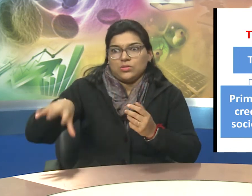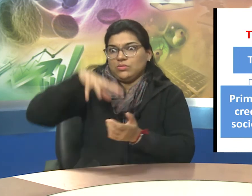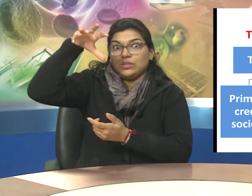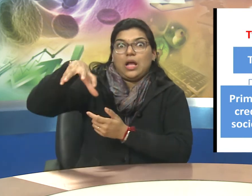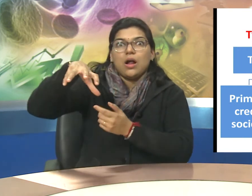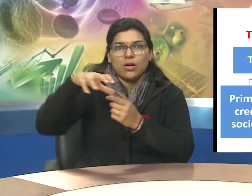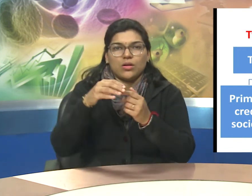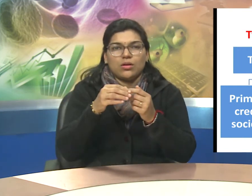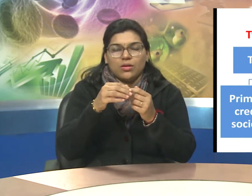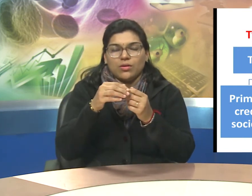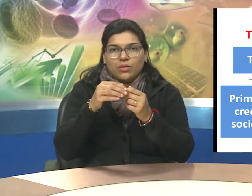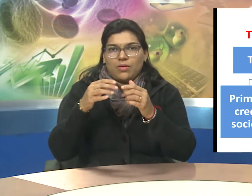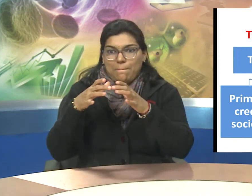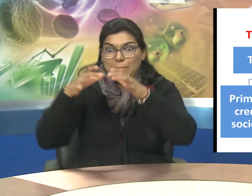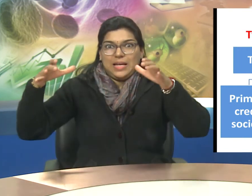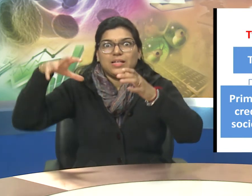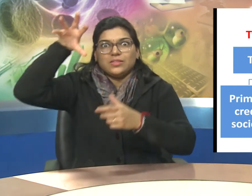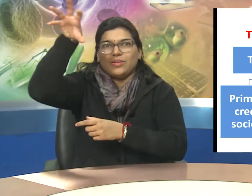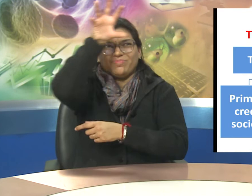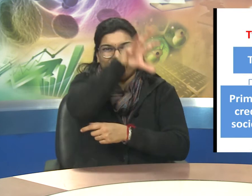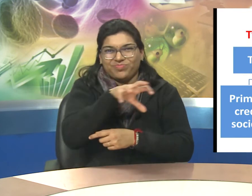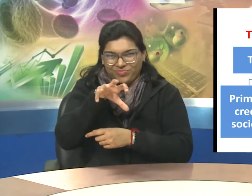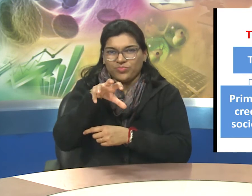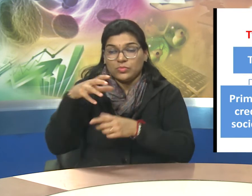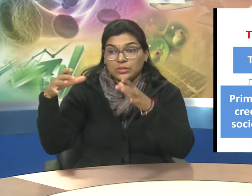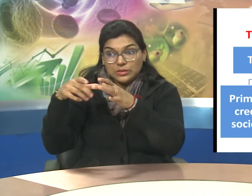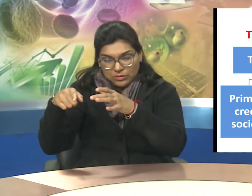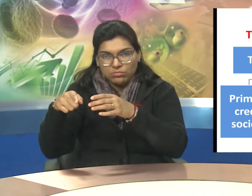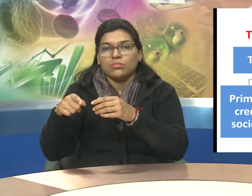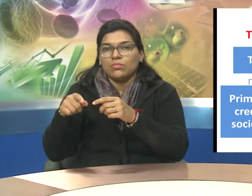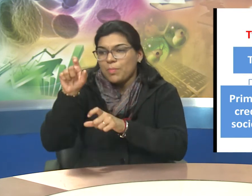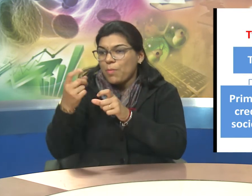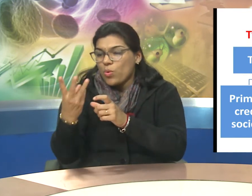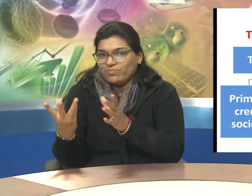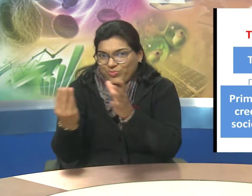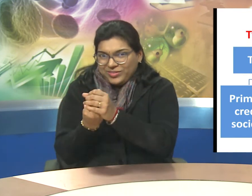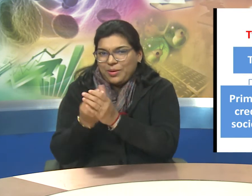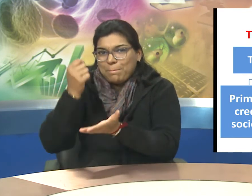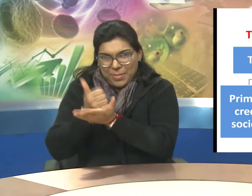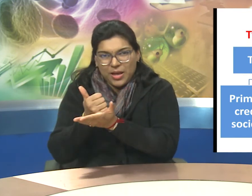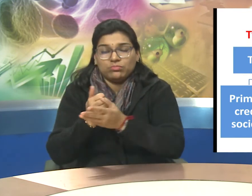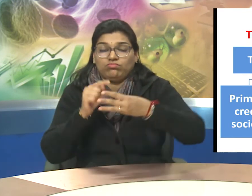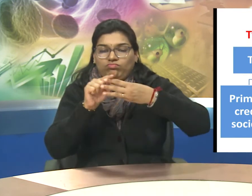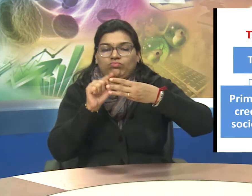And the third type of cooperative bank is state cooperative bank.